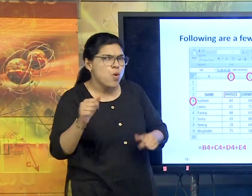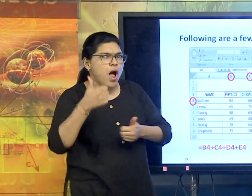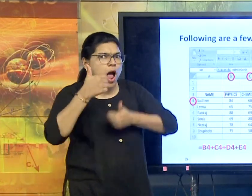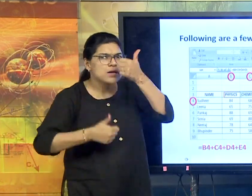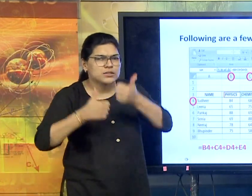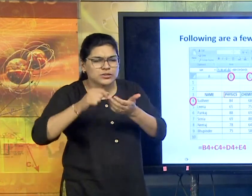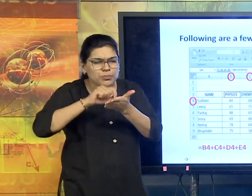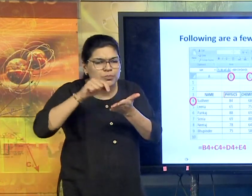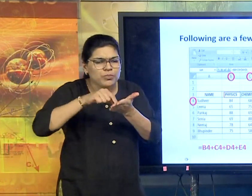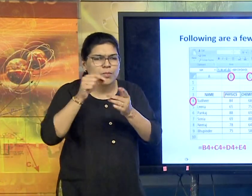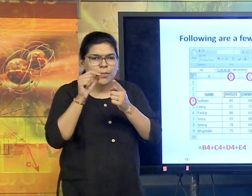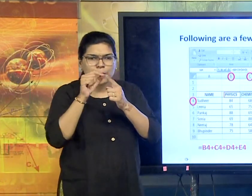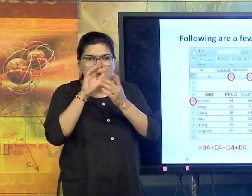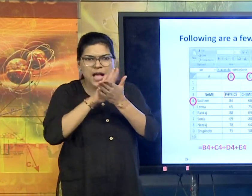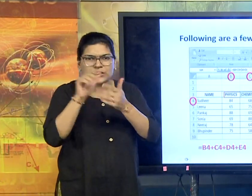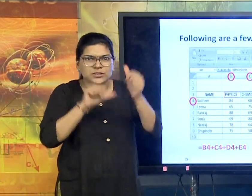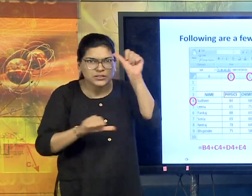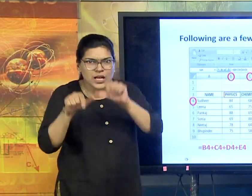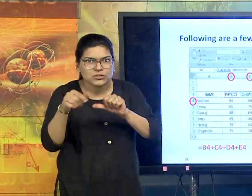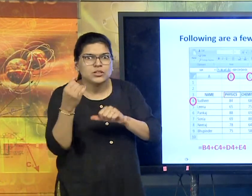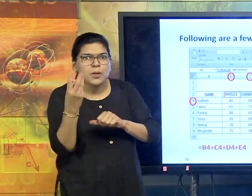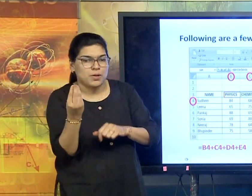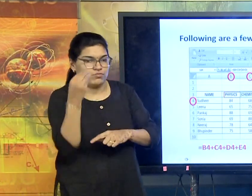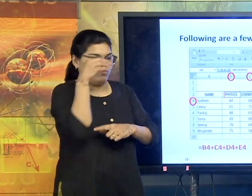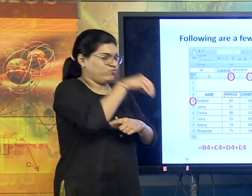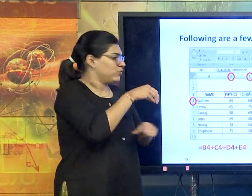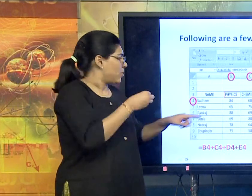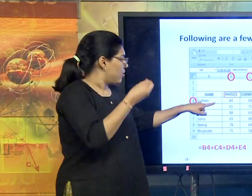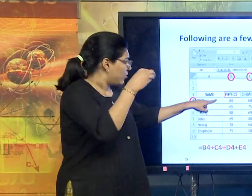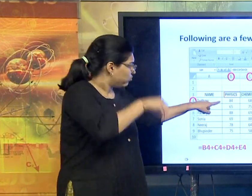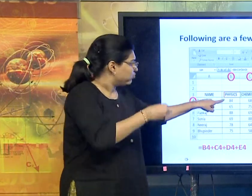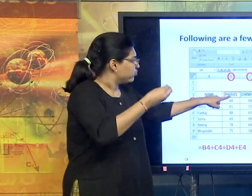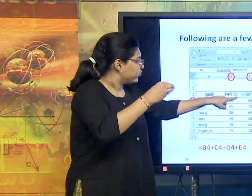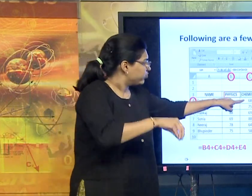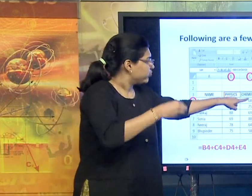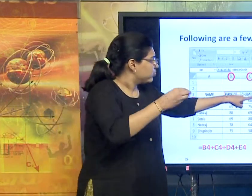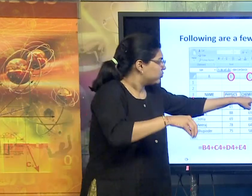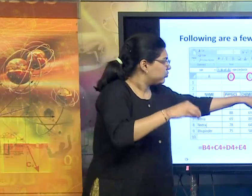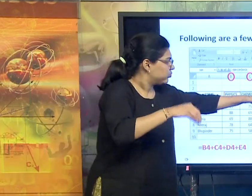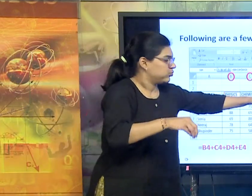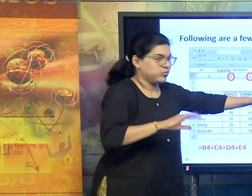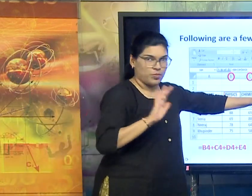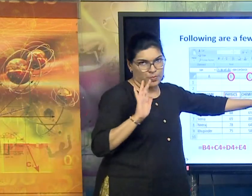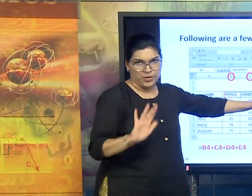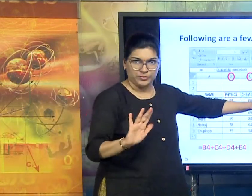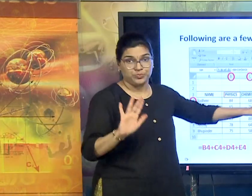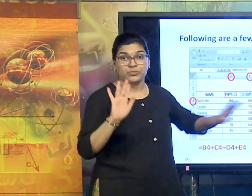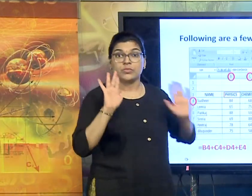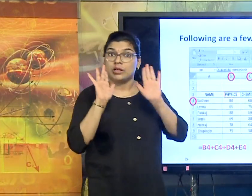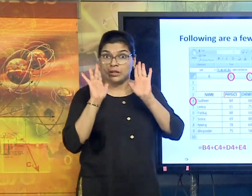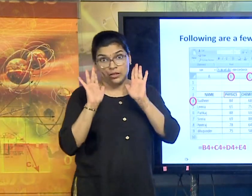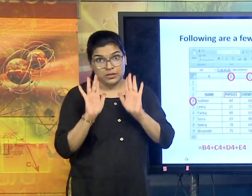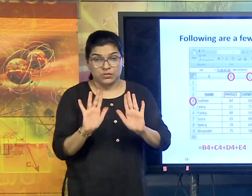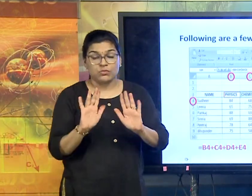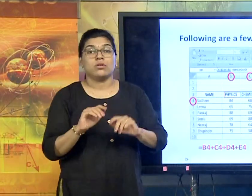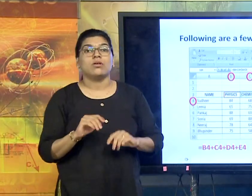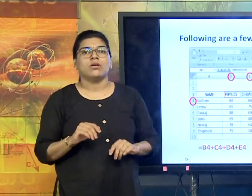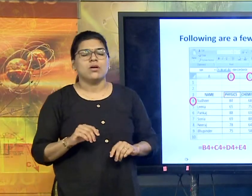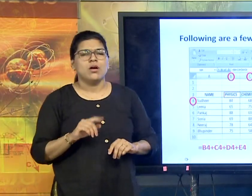calculation, like these are the marks of students' number of different subjects. Now,